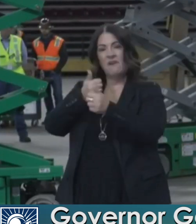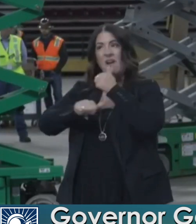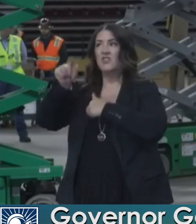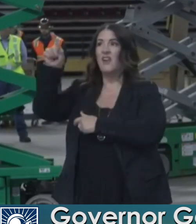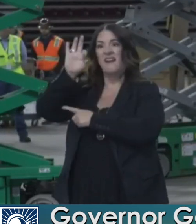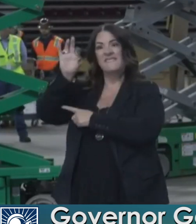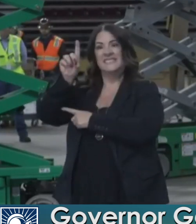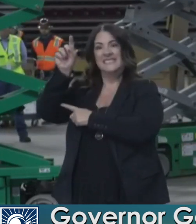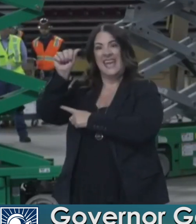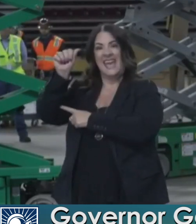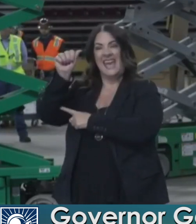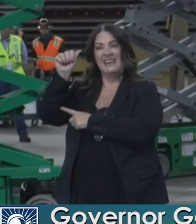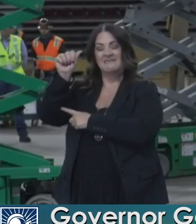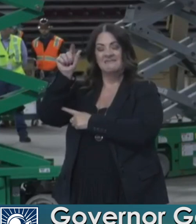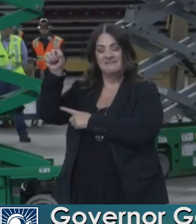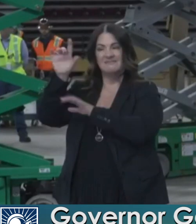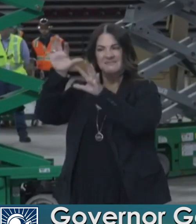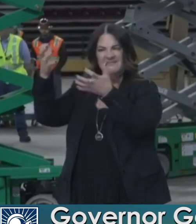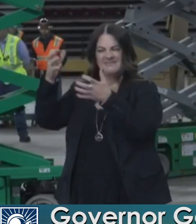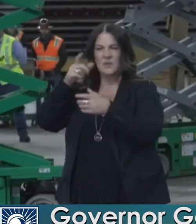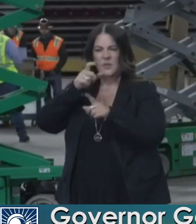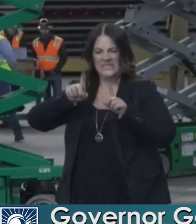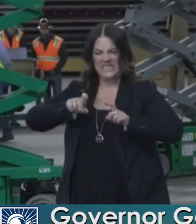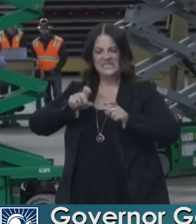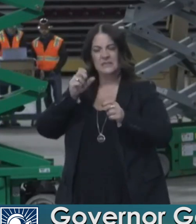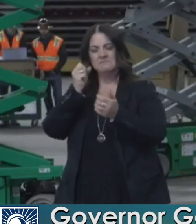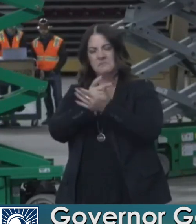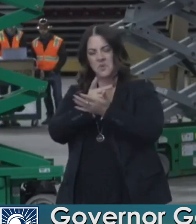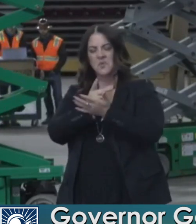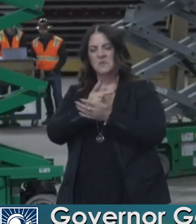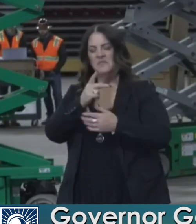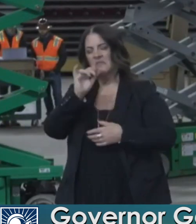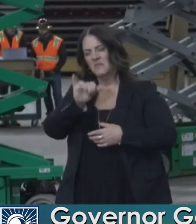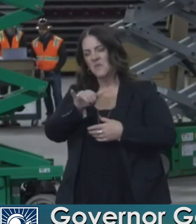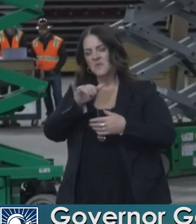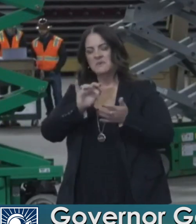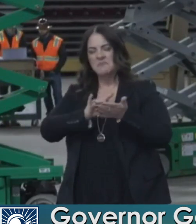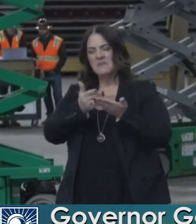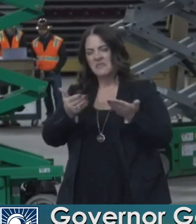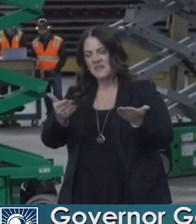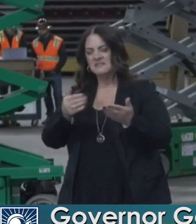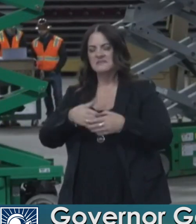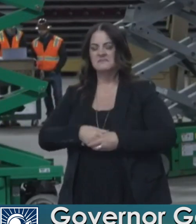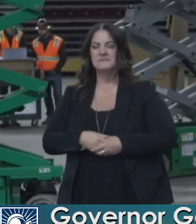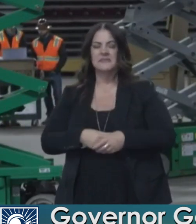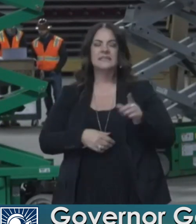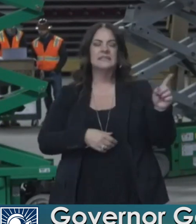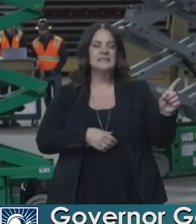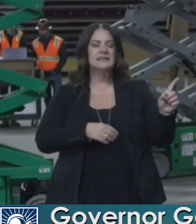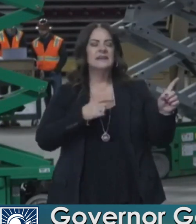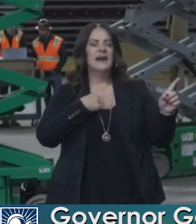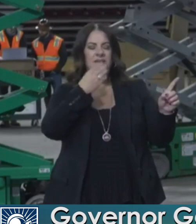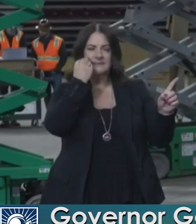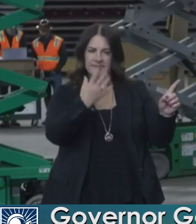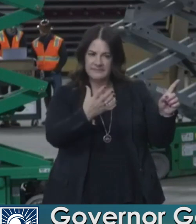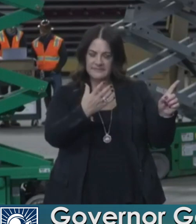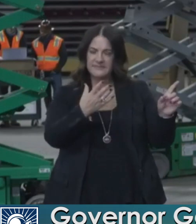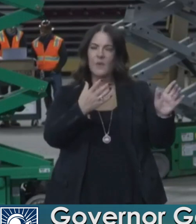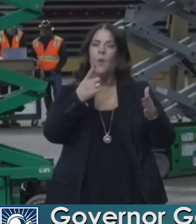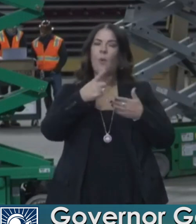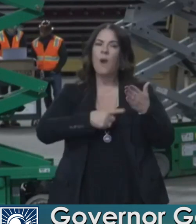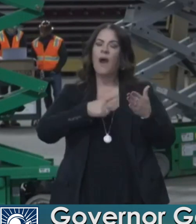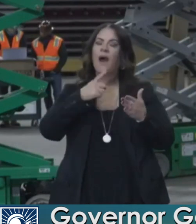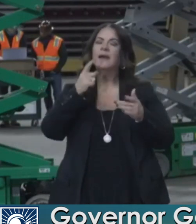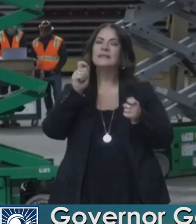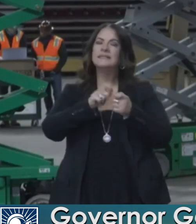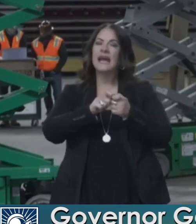your plans that you laid out Saturday to start using that test this week, are those on track? Yeah, I believe they are. Let me double down on the official approval